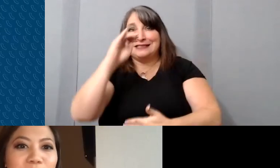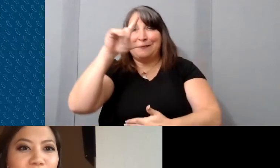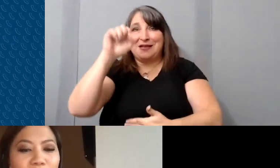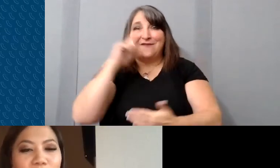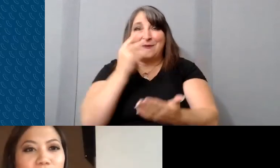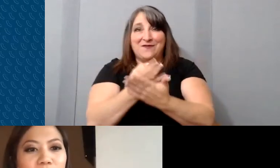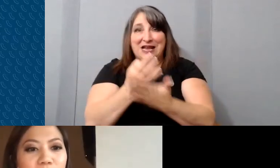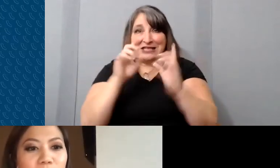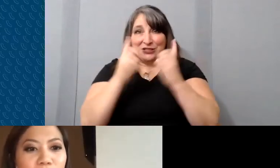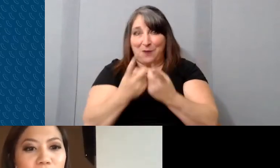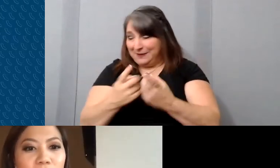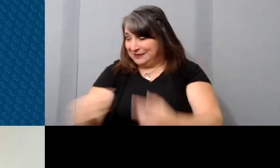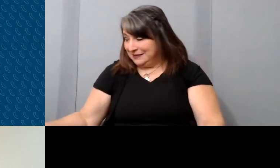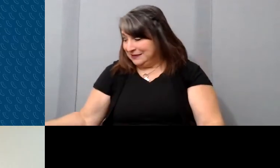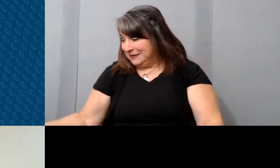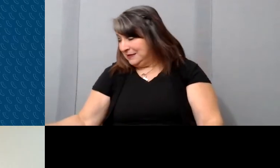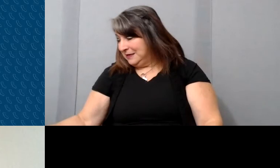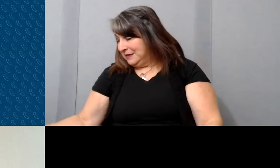department.